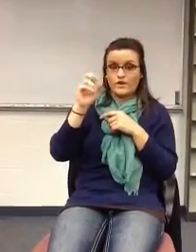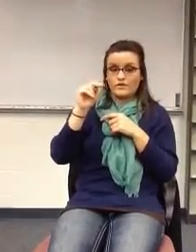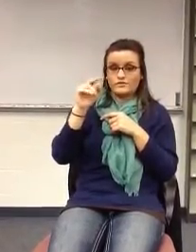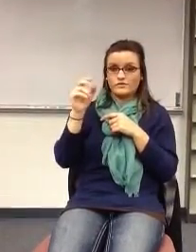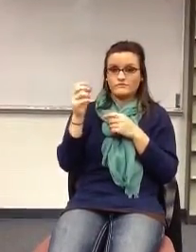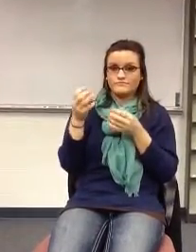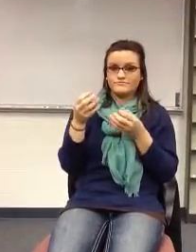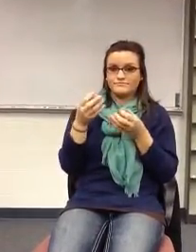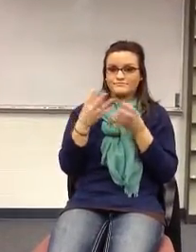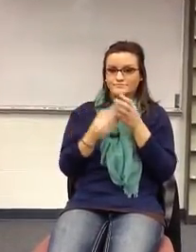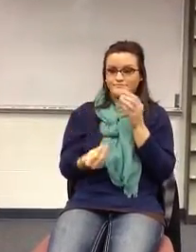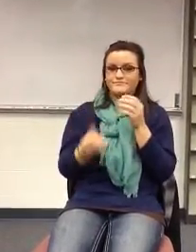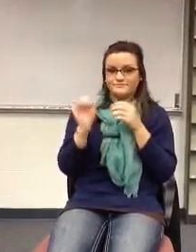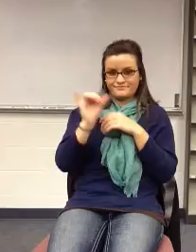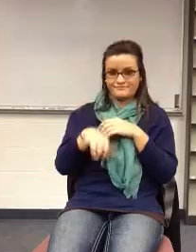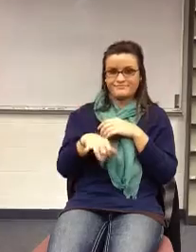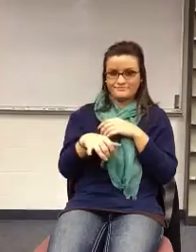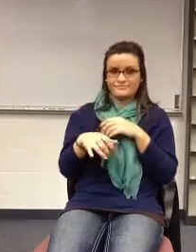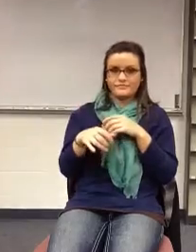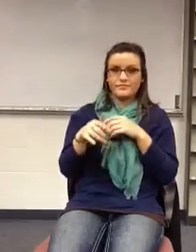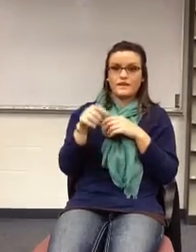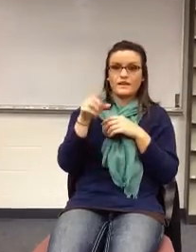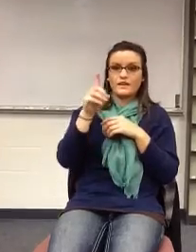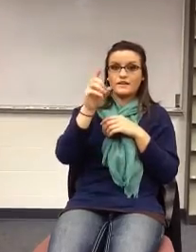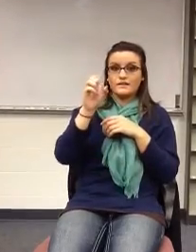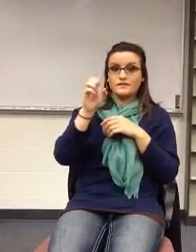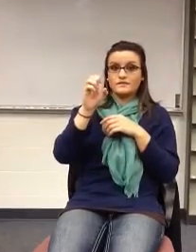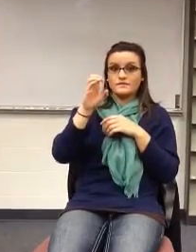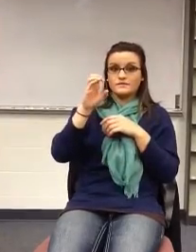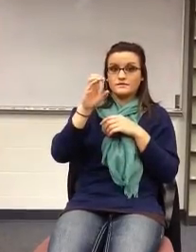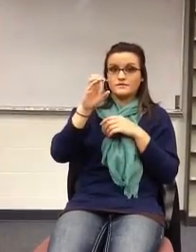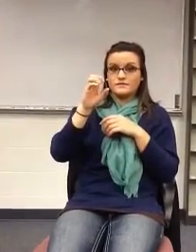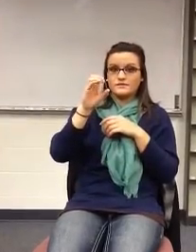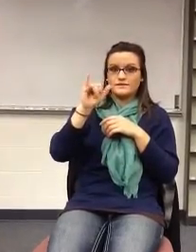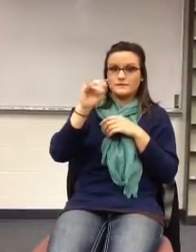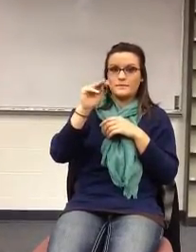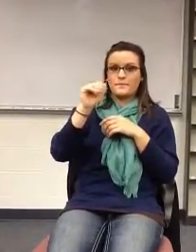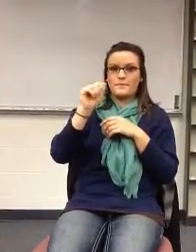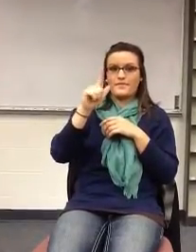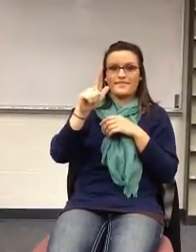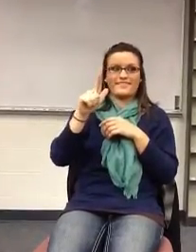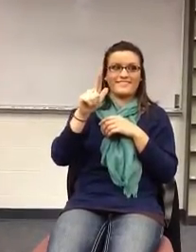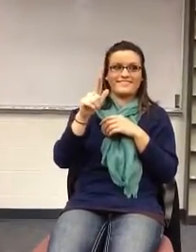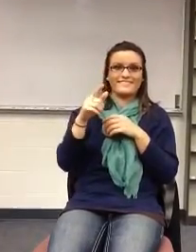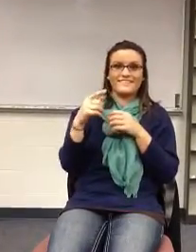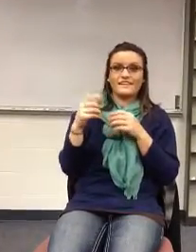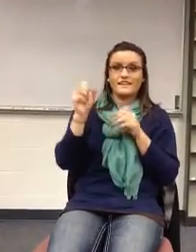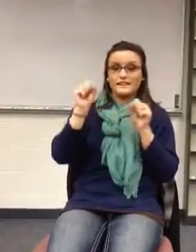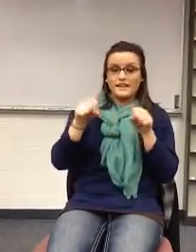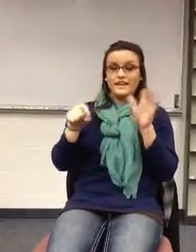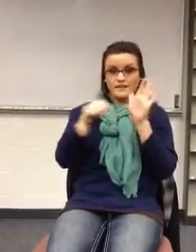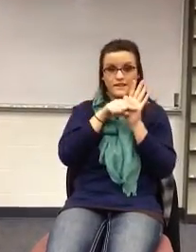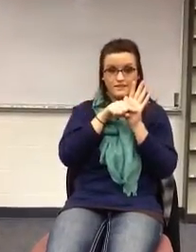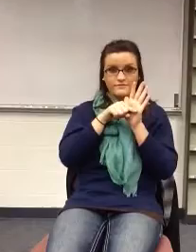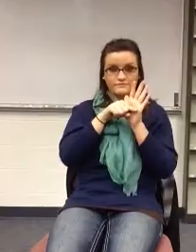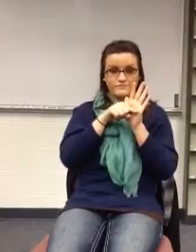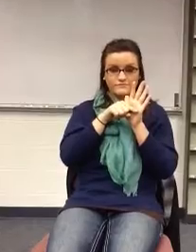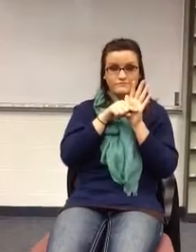fraction or a decimal. And they can still be negative, -0.3, that's okay. Rational is good. The last